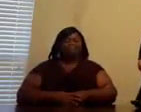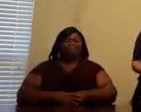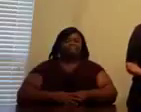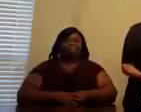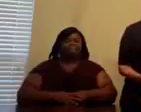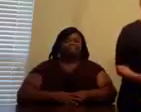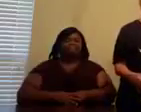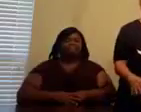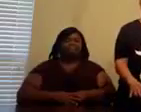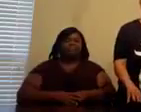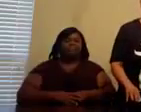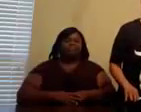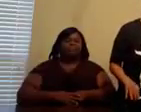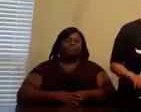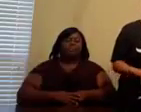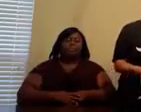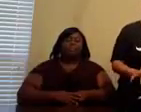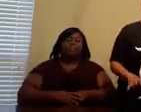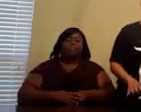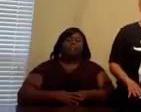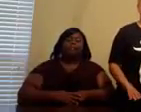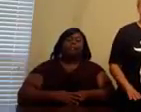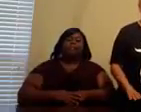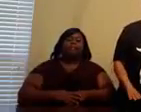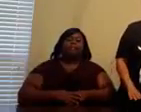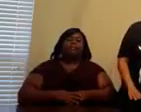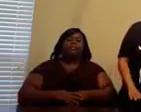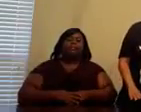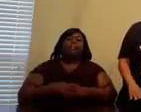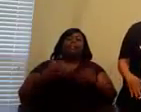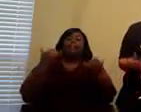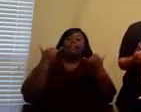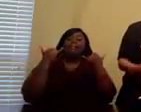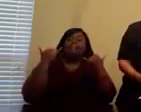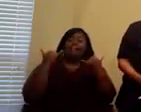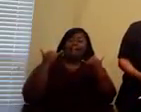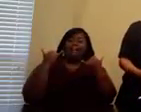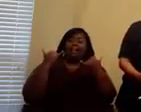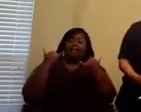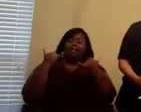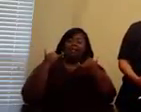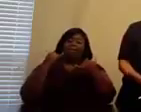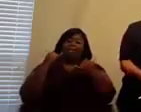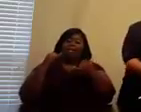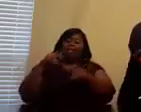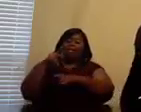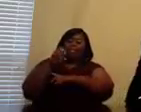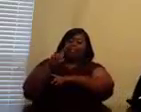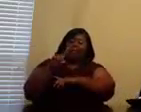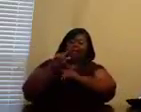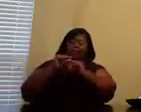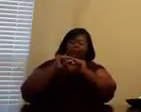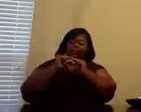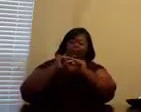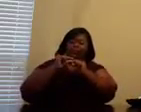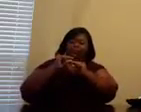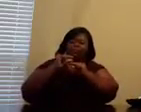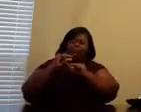I'm going to go a step further now, and I'm going to take apart the pads so you can see exactly what it's made of.